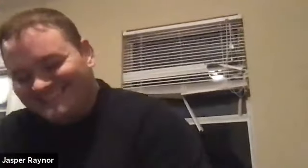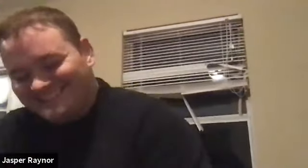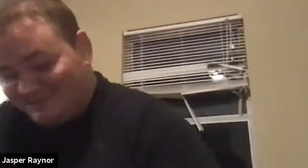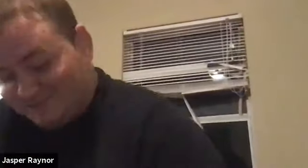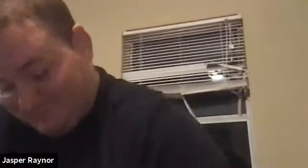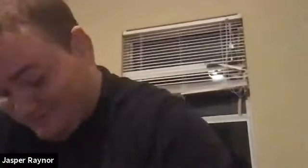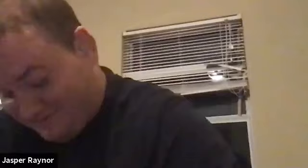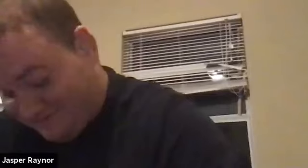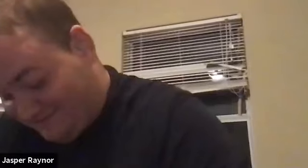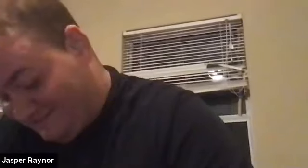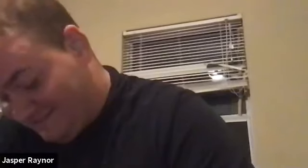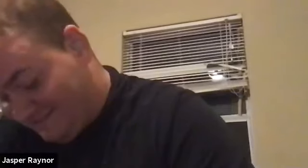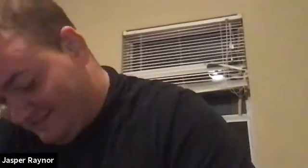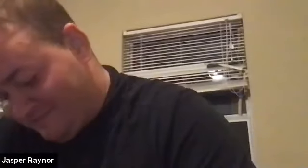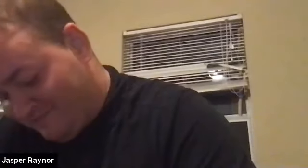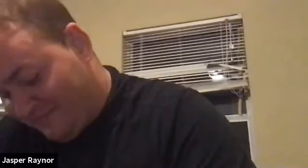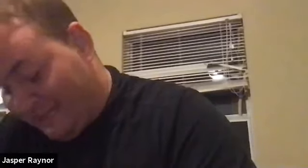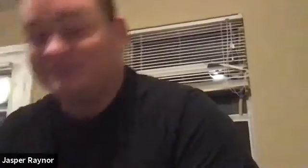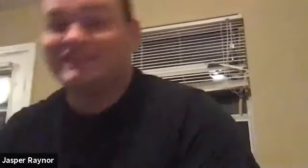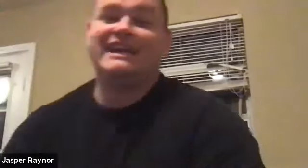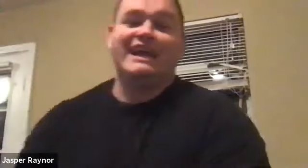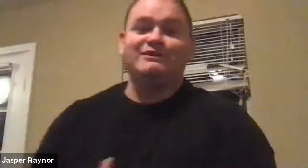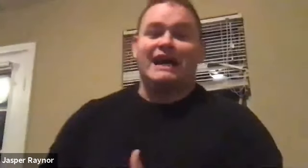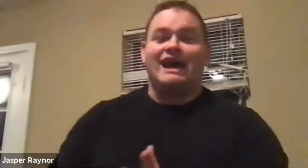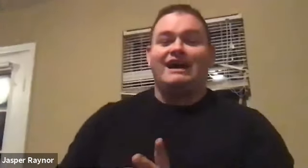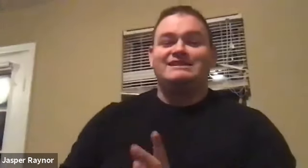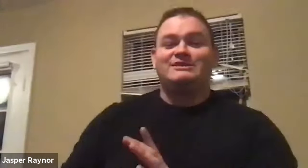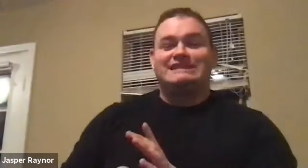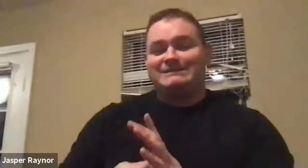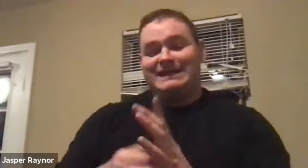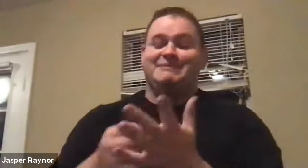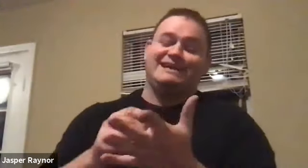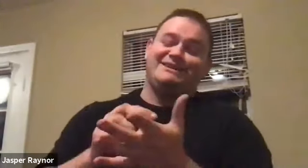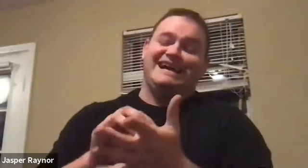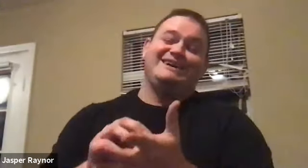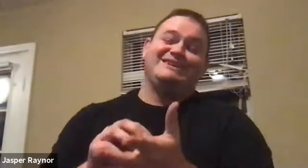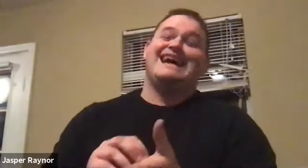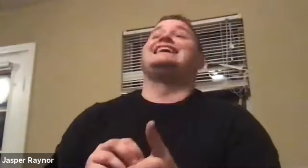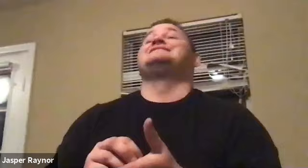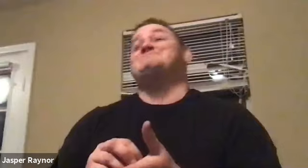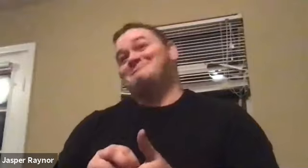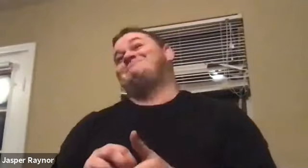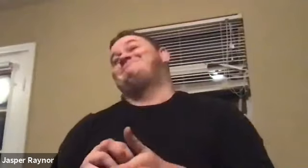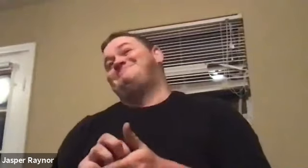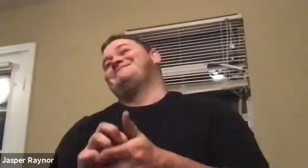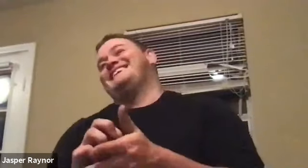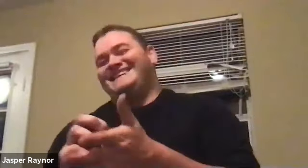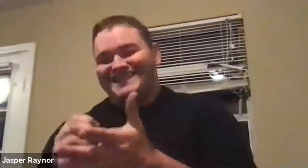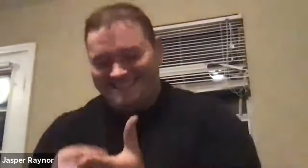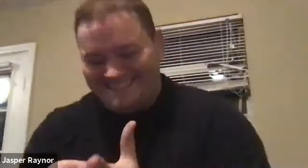It was brutal. Oh my God. It was kind of hot, too, at the same time. I ain't gonna lie. I was like, Jasper, why didn't you send